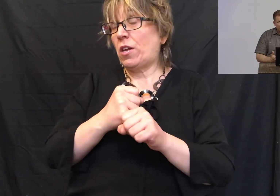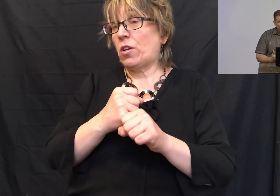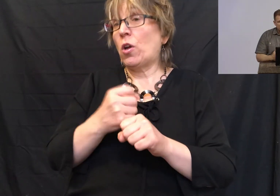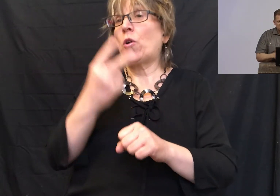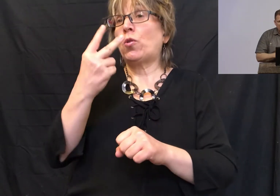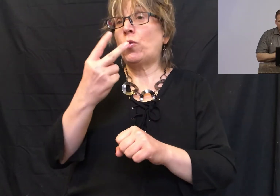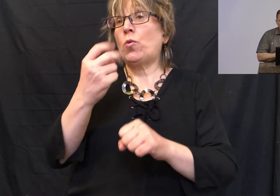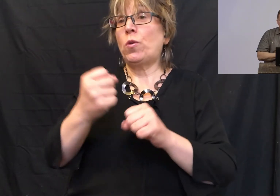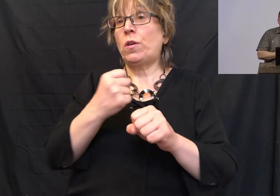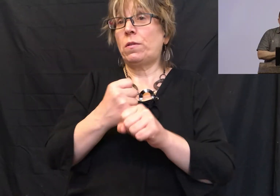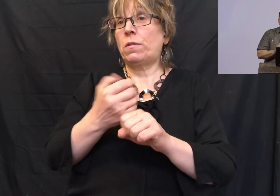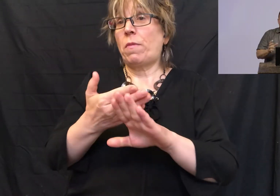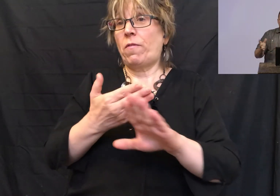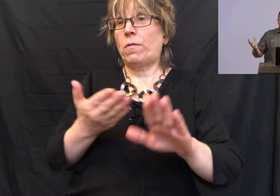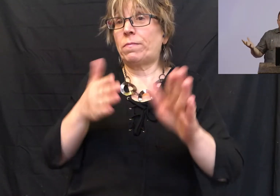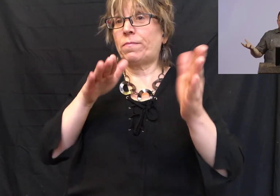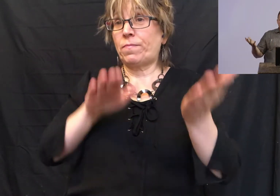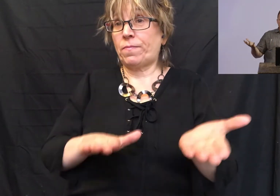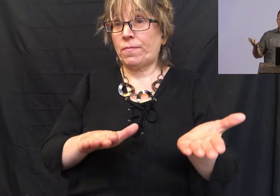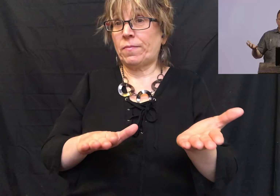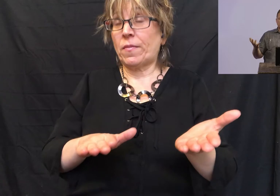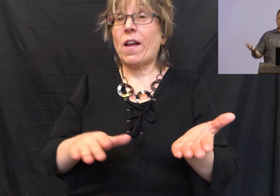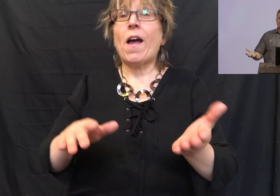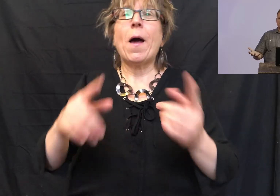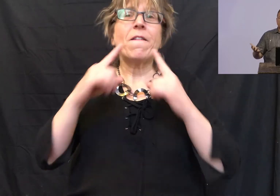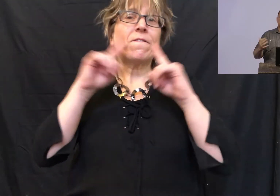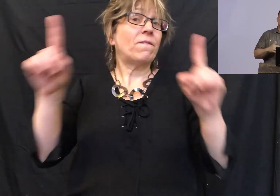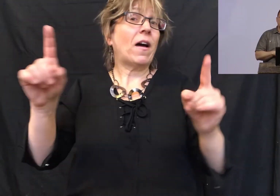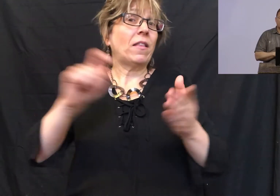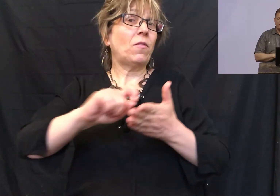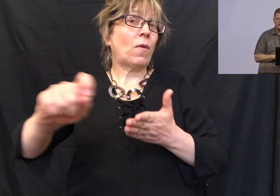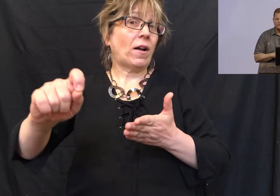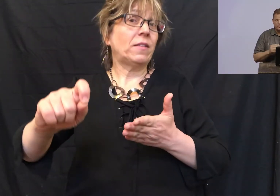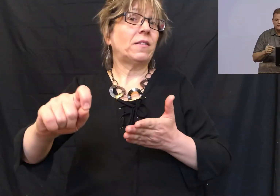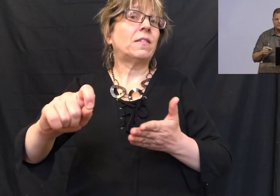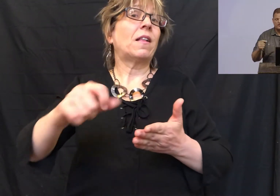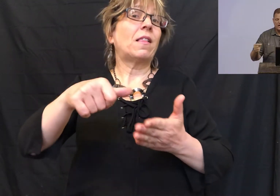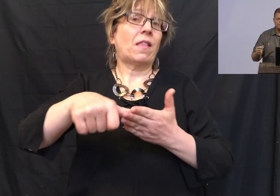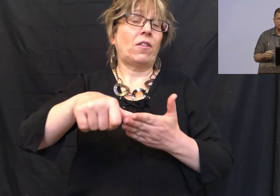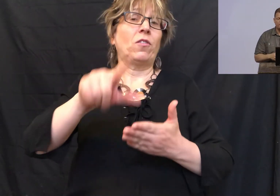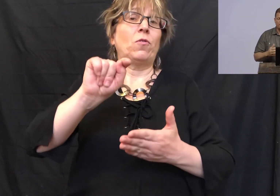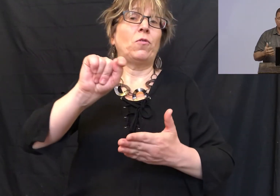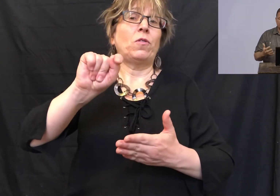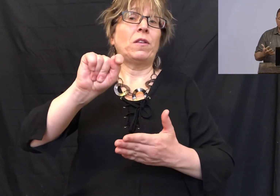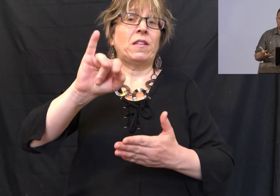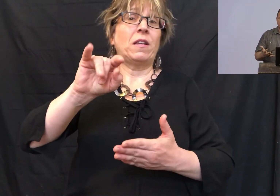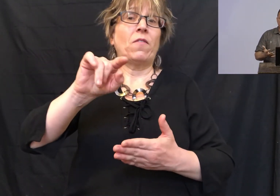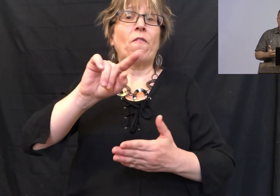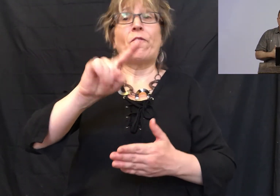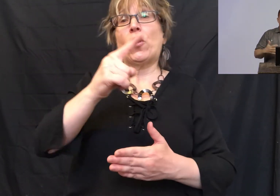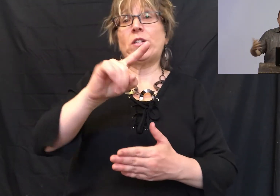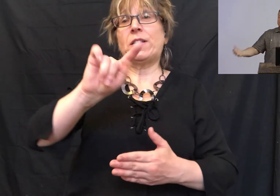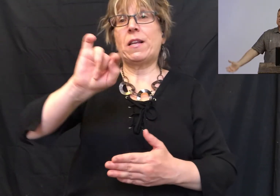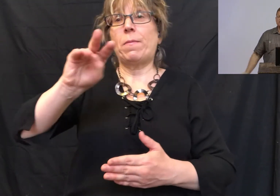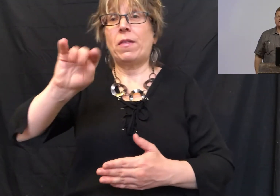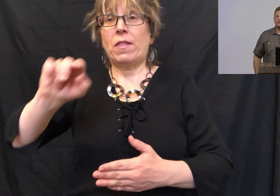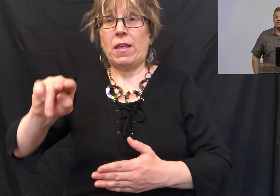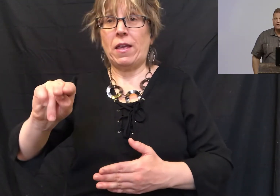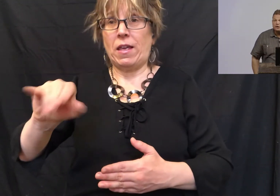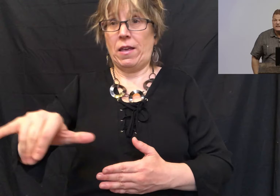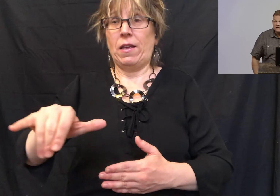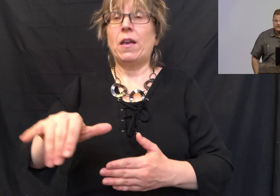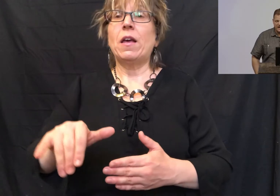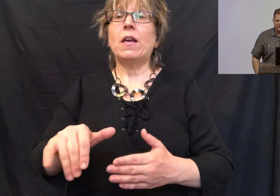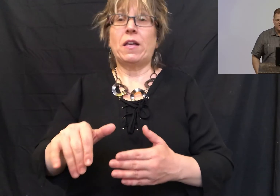years before his death. He writes this letter to Timothy, his son in the faith, 1 Timothy chapter 1, verse 15. He's been walking with Jesus